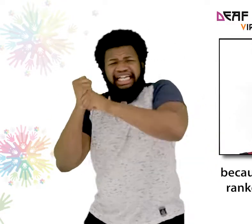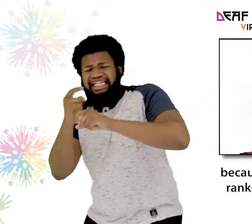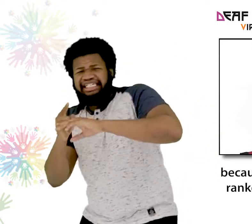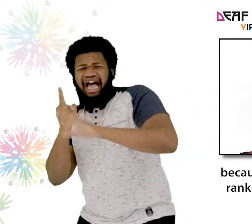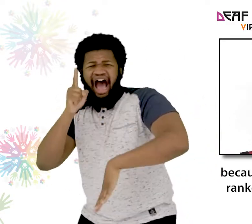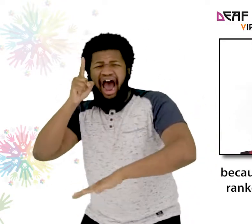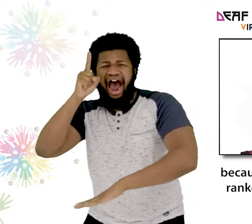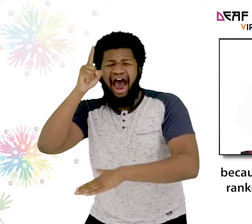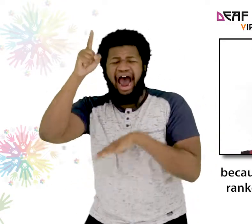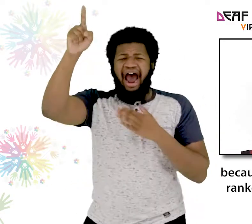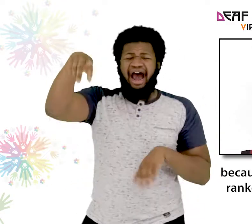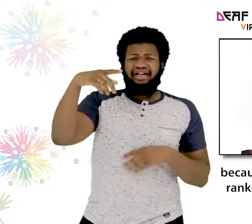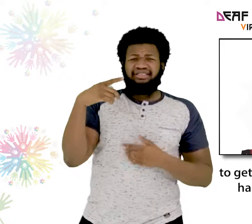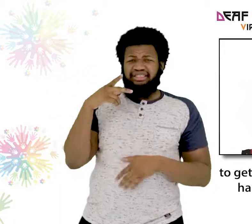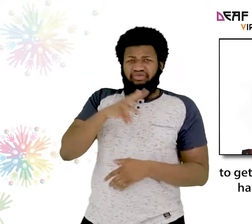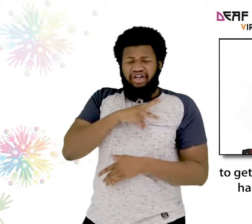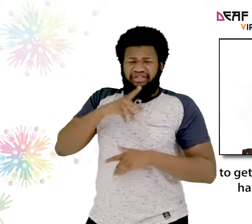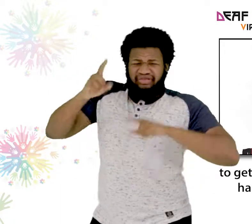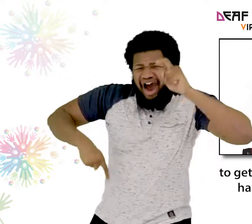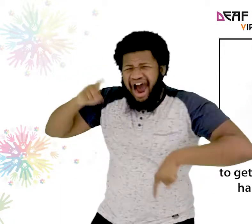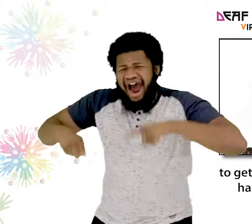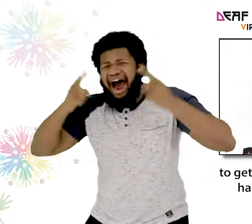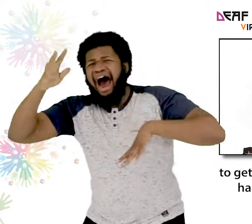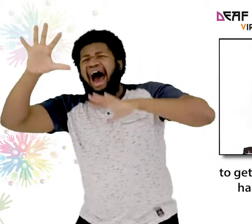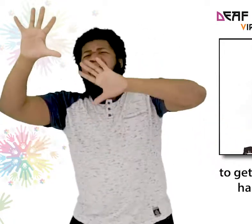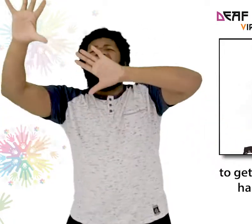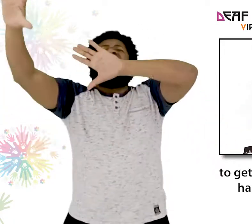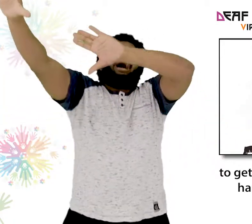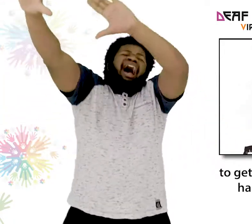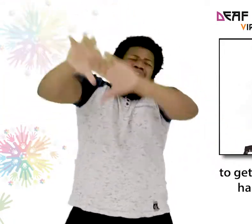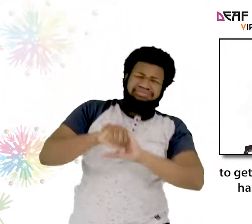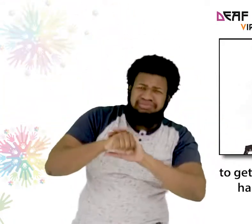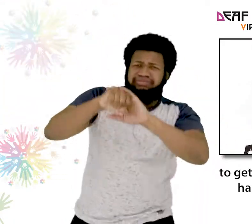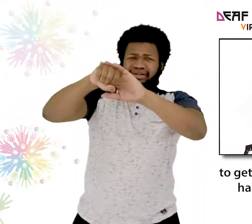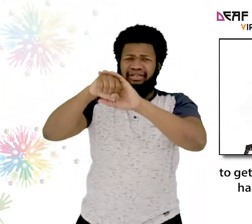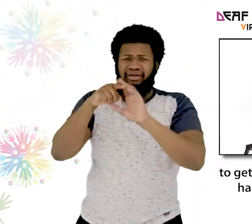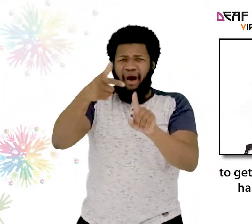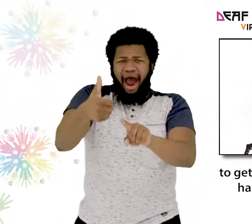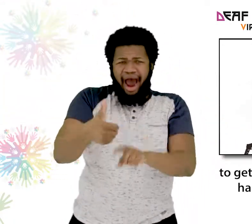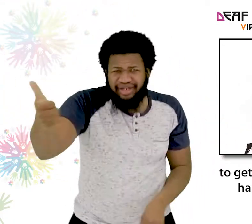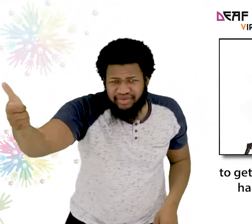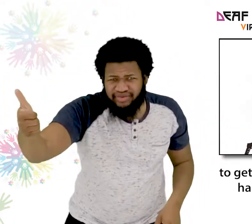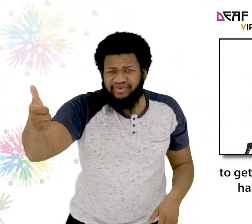outfielders to get hitters out by catching hard to reach fly balls.